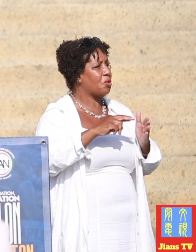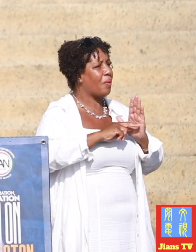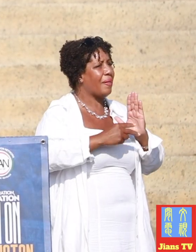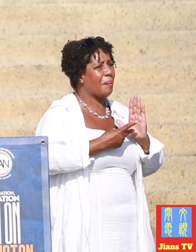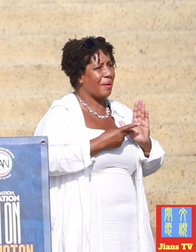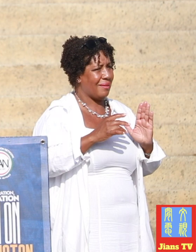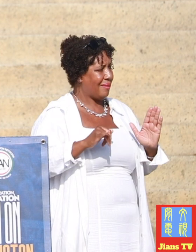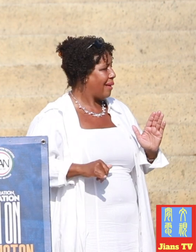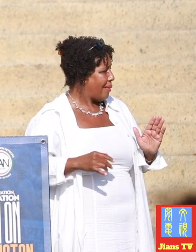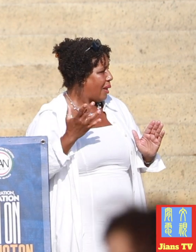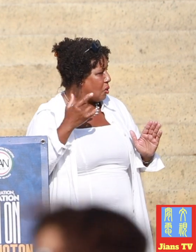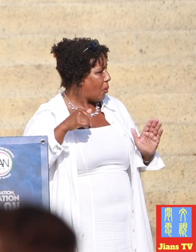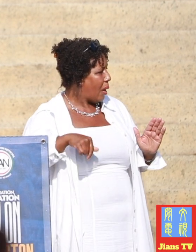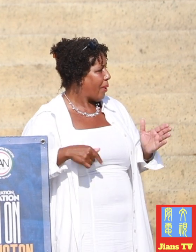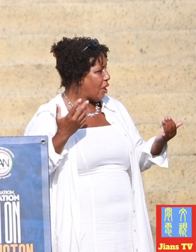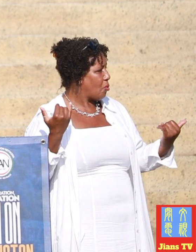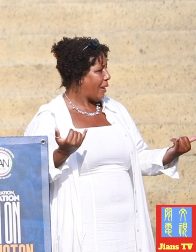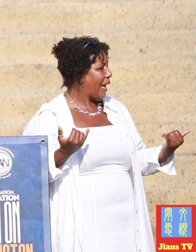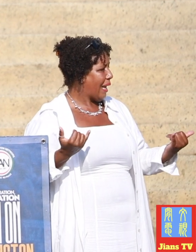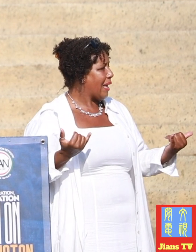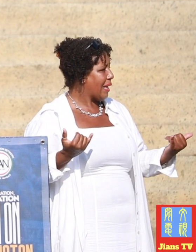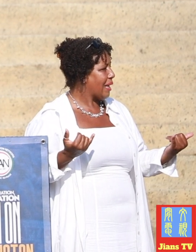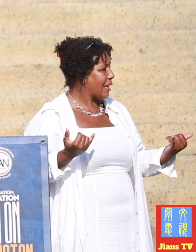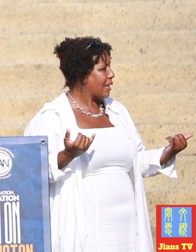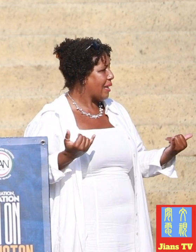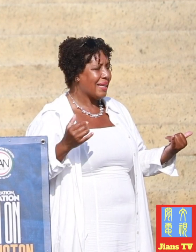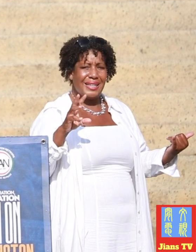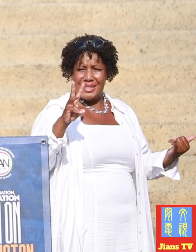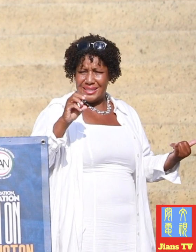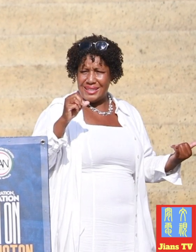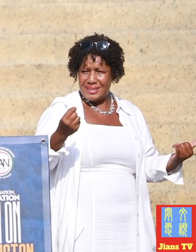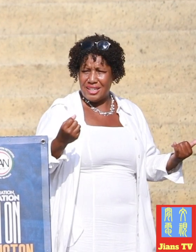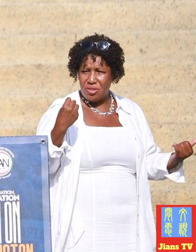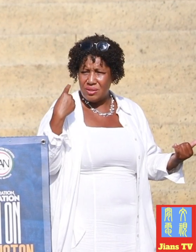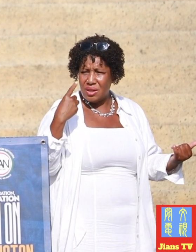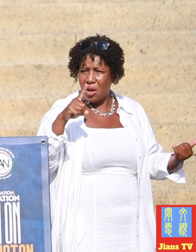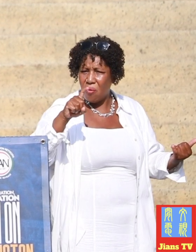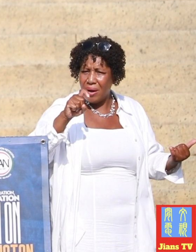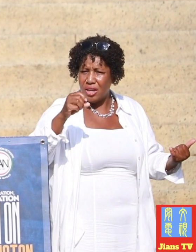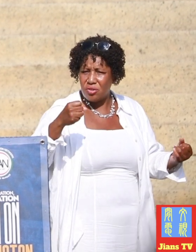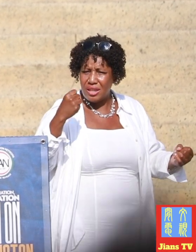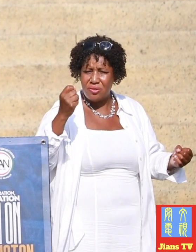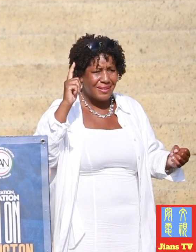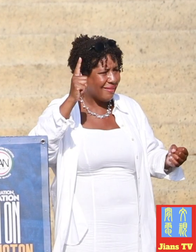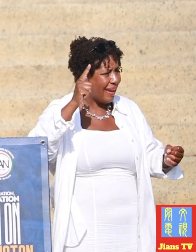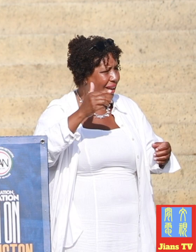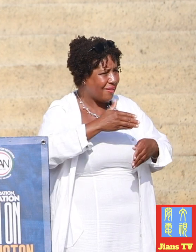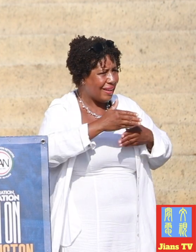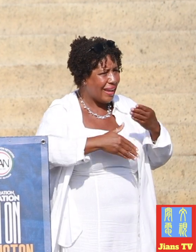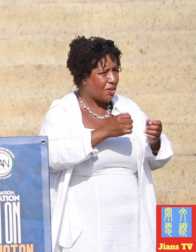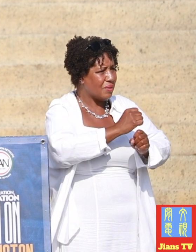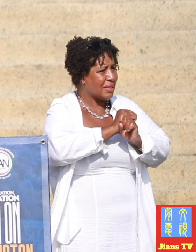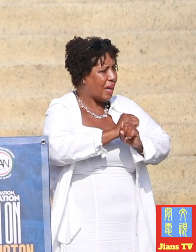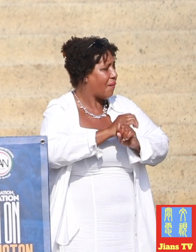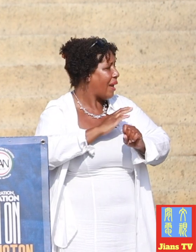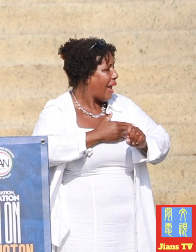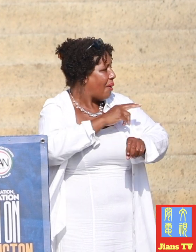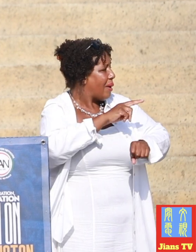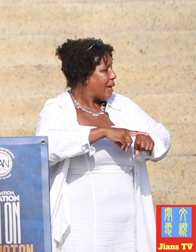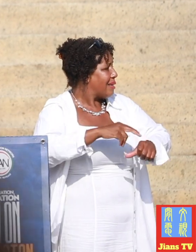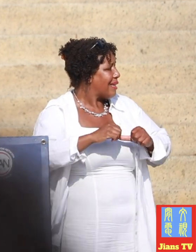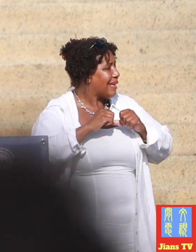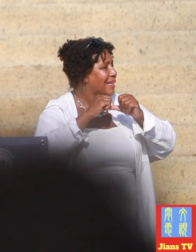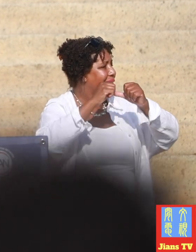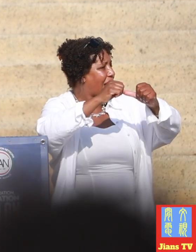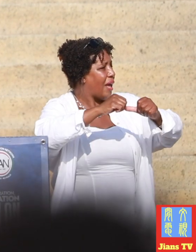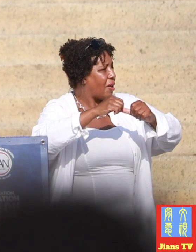But isn't that why we are all here today? That only 60 years ago, 100 years after the end of slavery, our nation